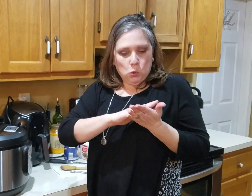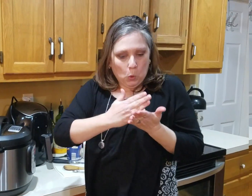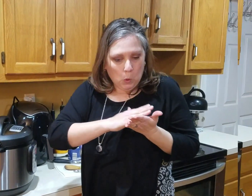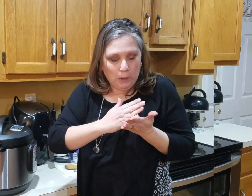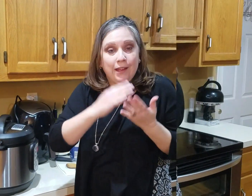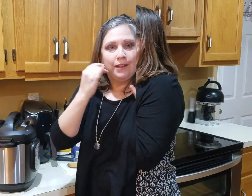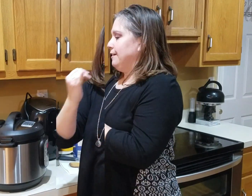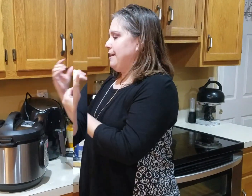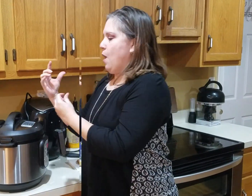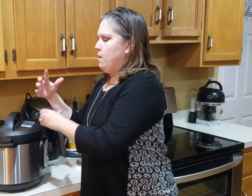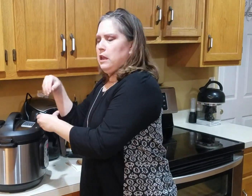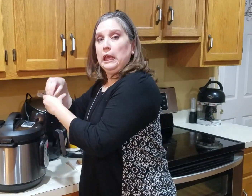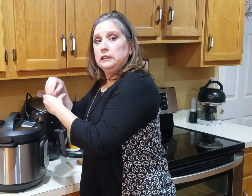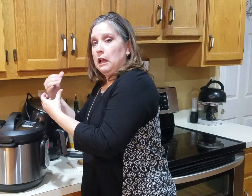That basically means that it's finished cooking.